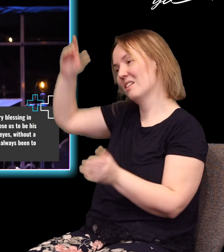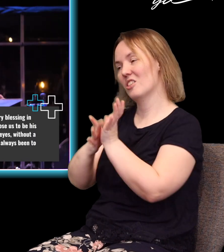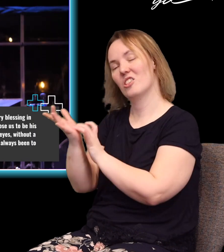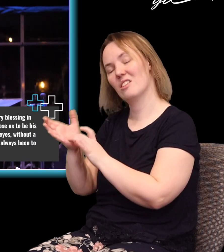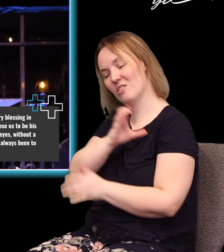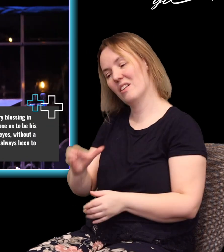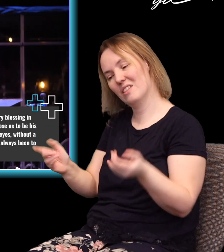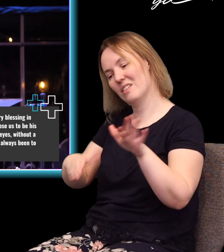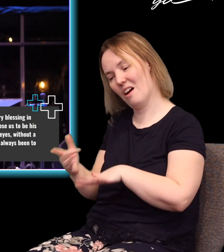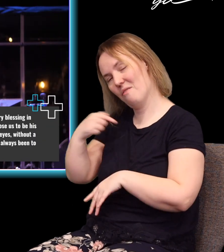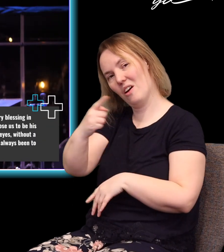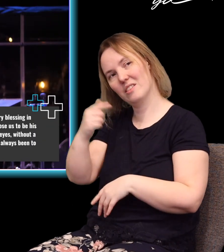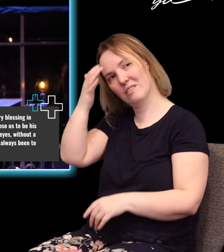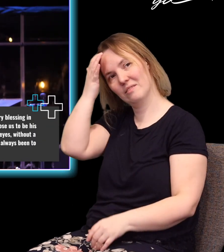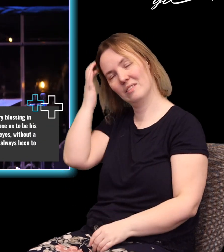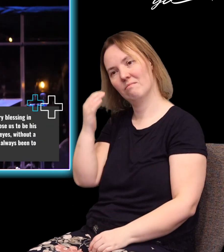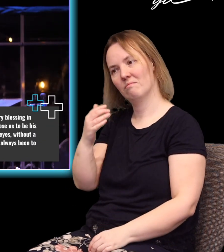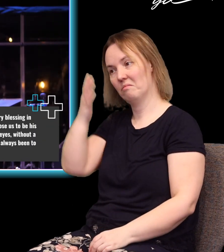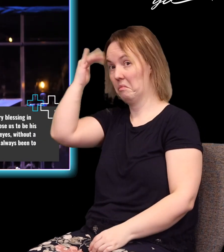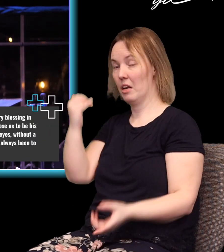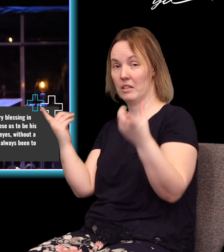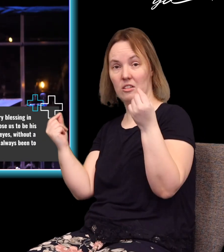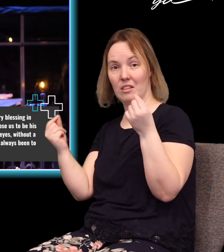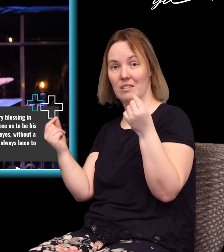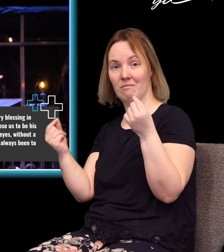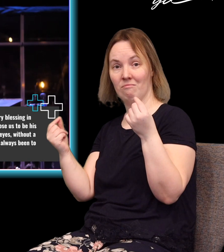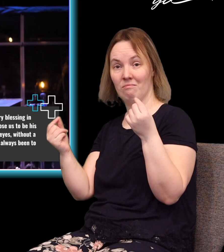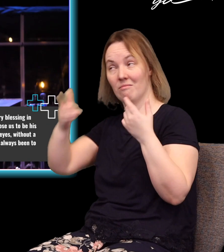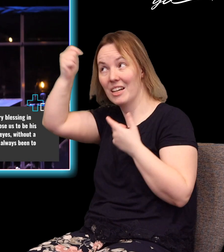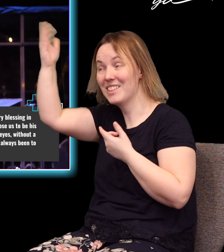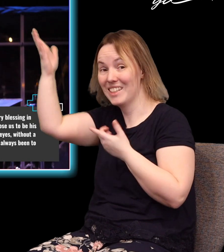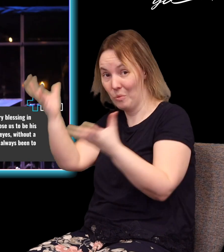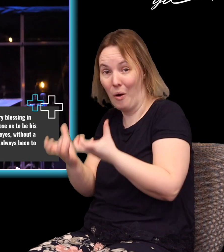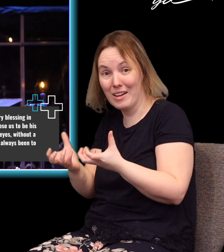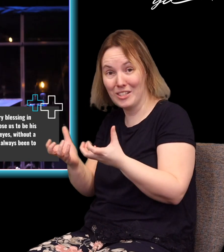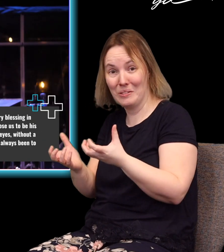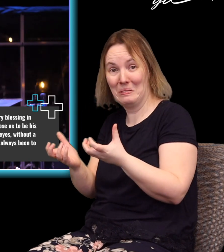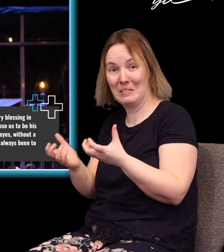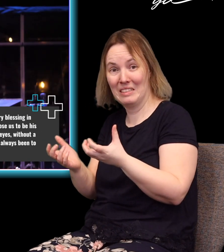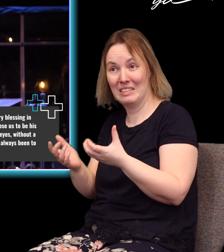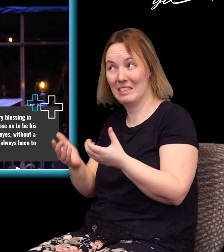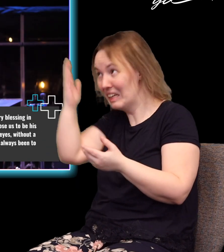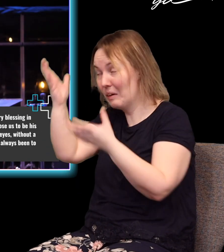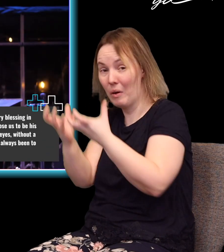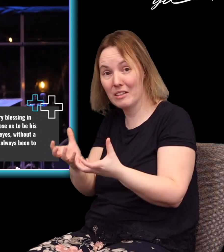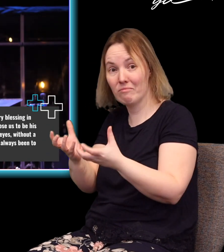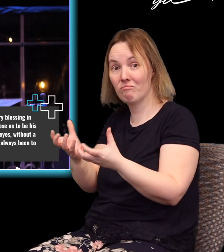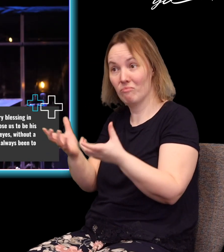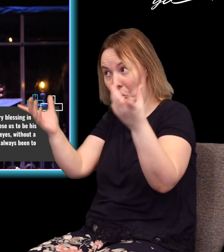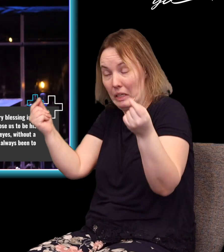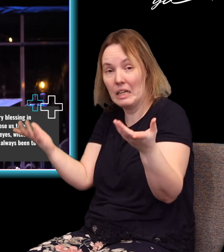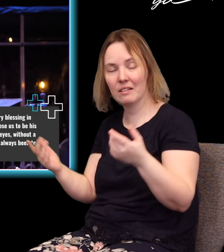Jesus Christ to die for us. And he did this, why? Because he wanted to. He wanted to. And so he